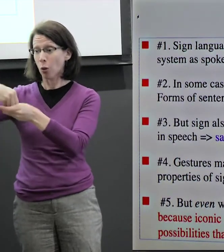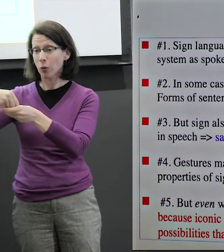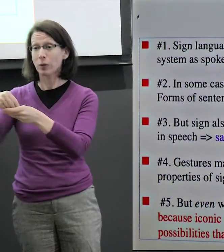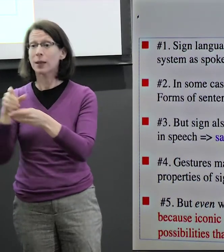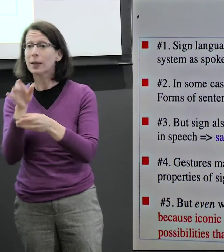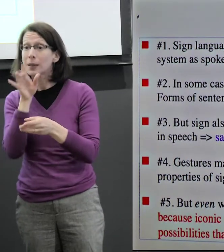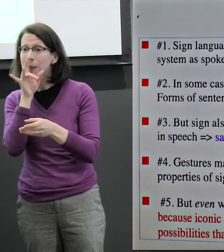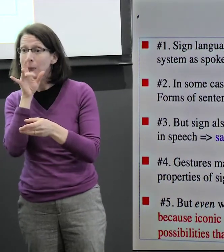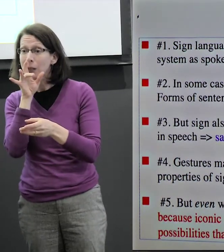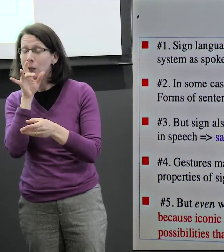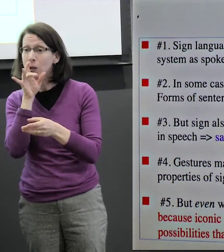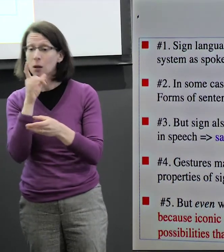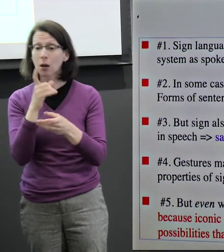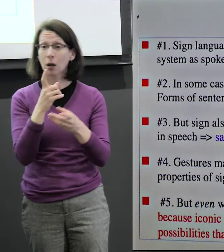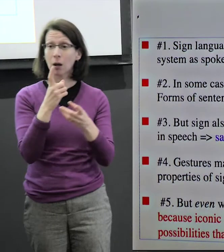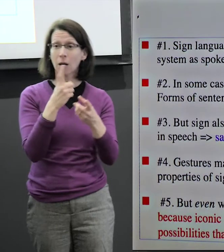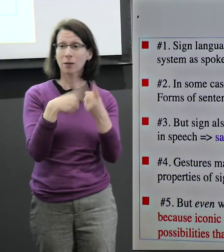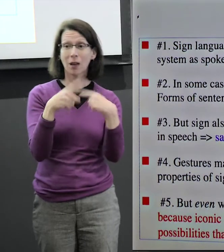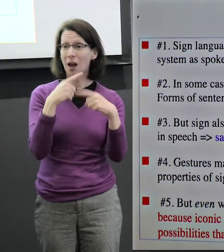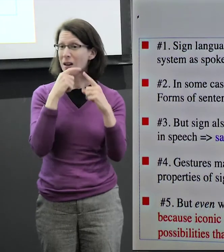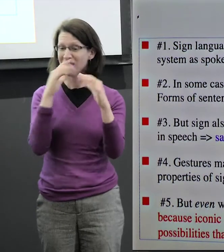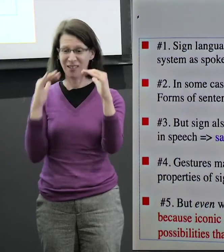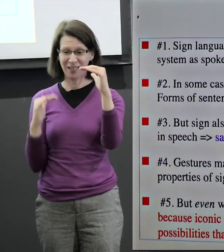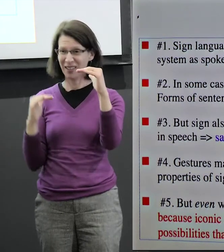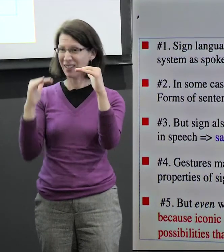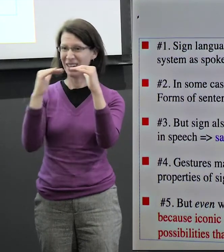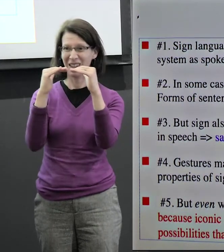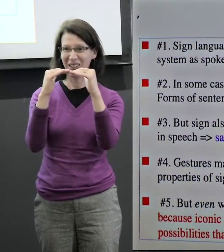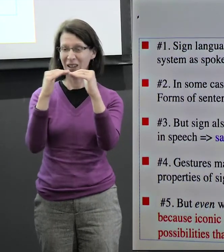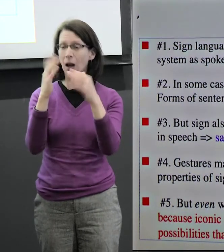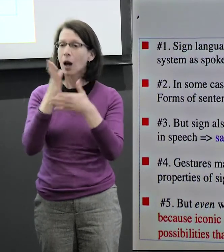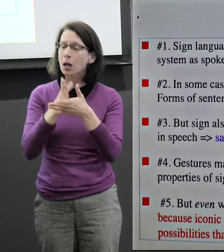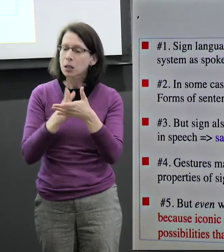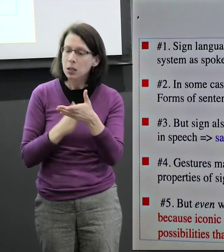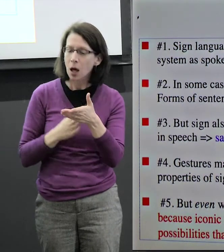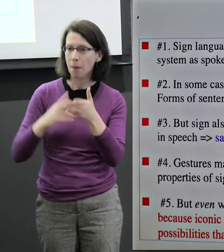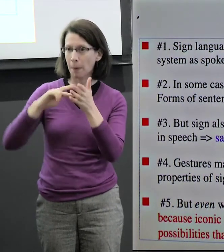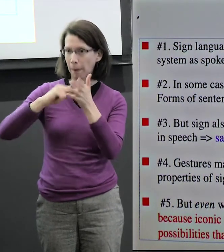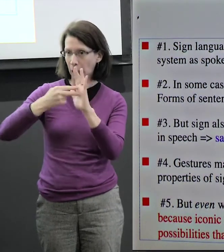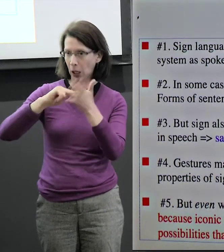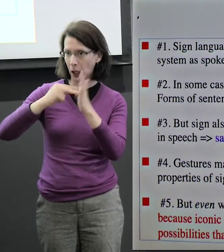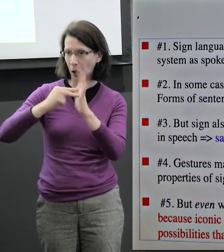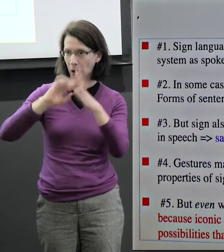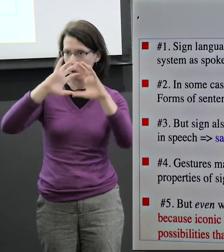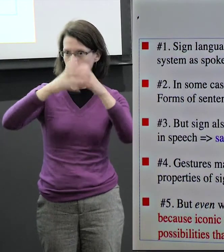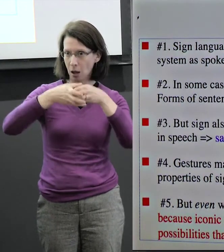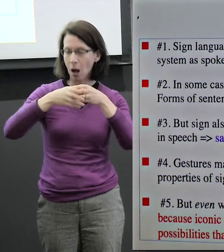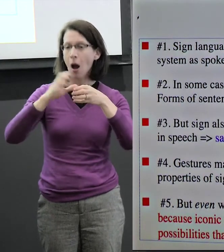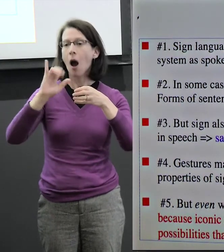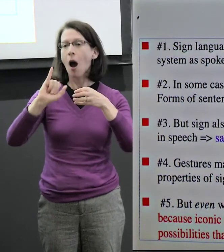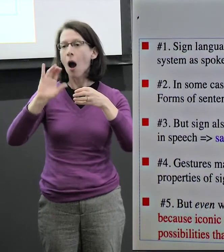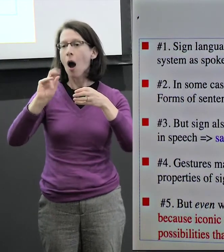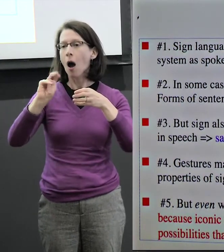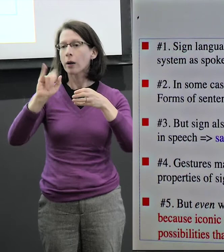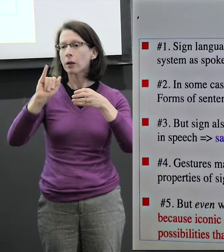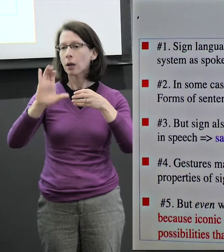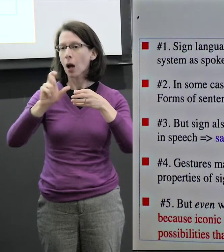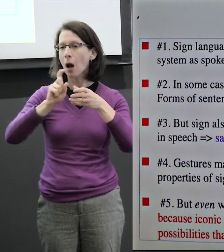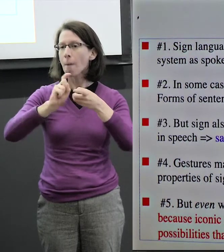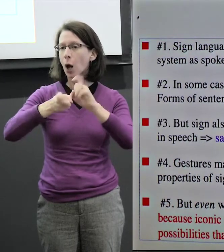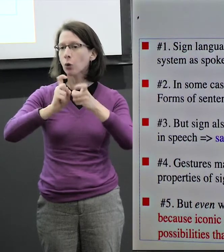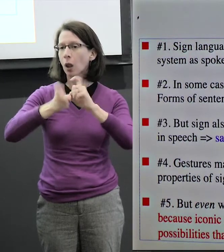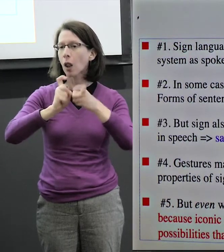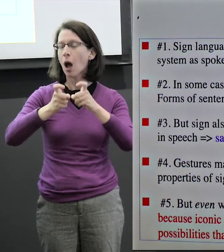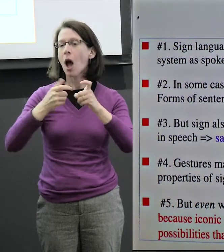match sign because a certain class of meanings, iconic modulations, have greater